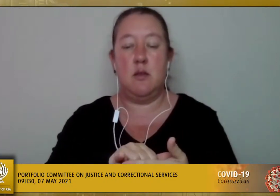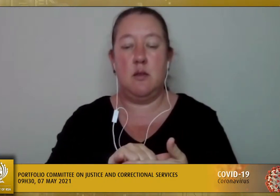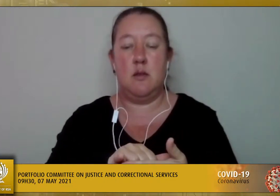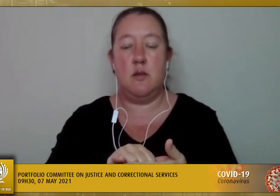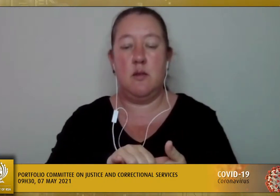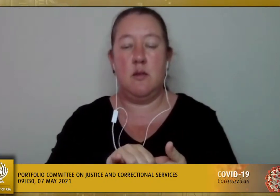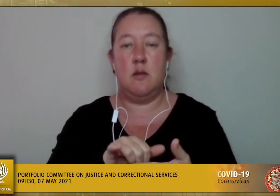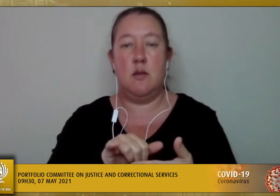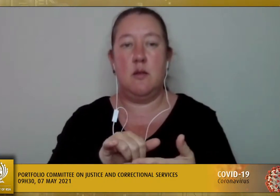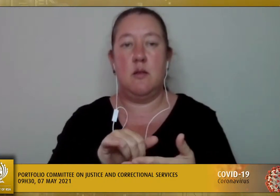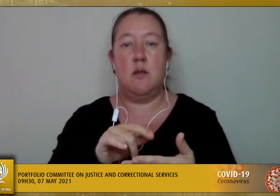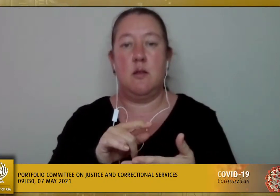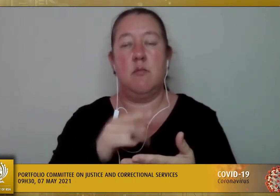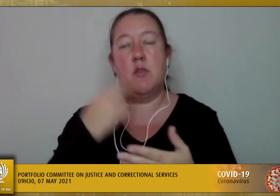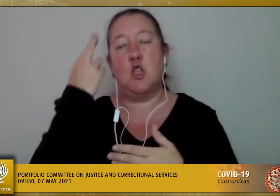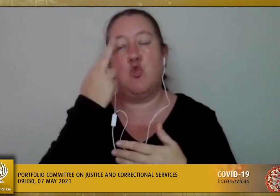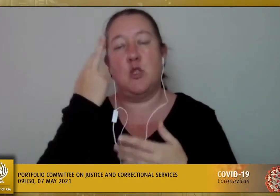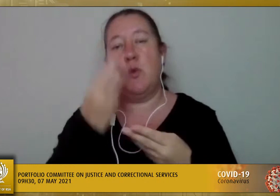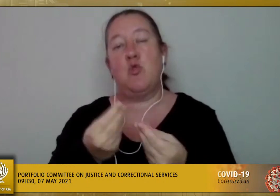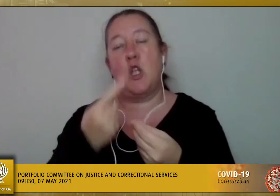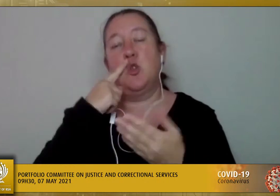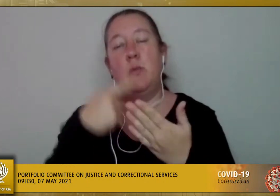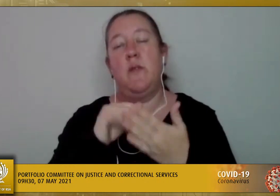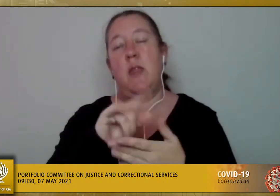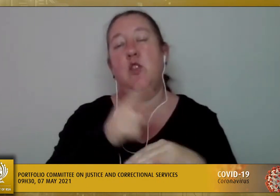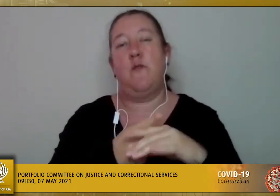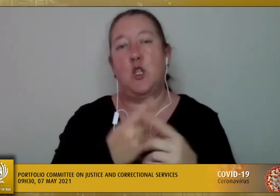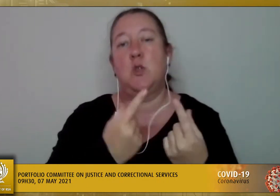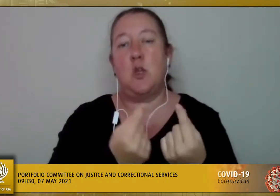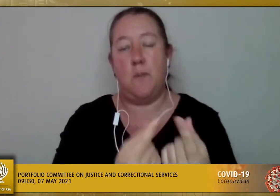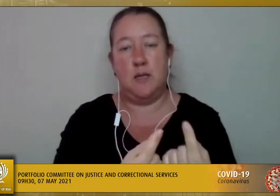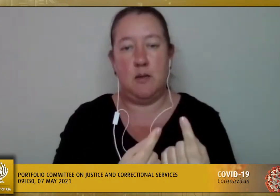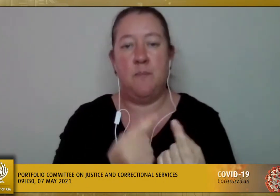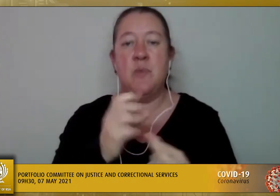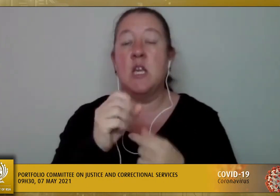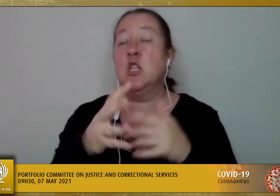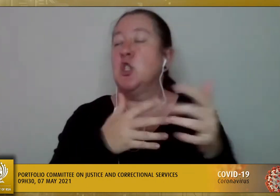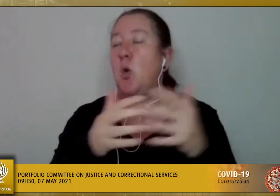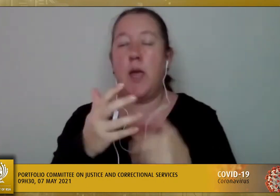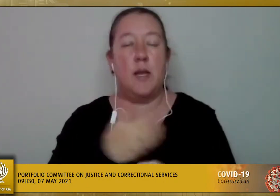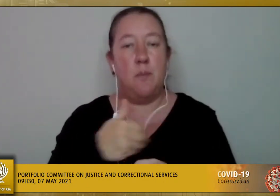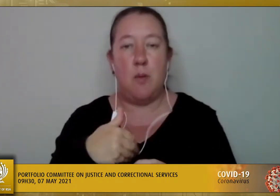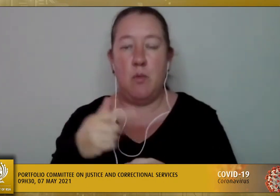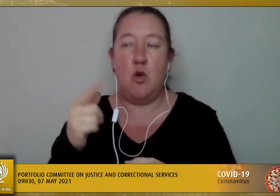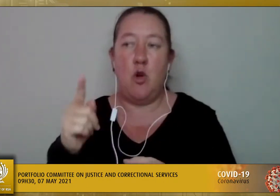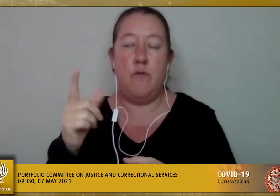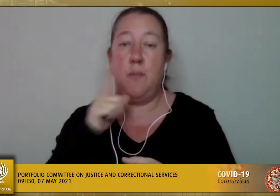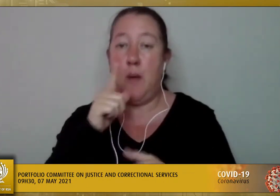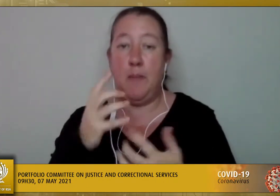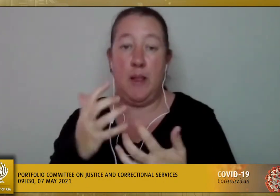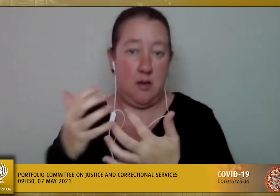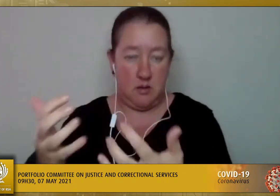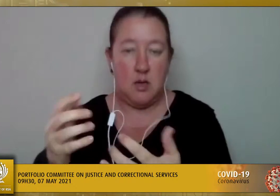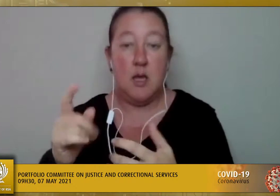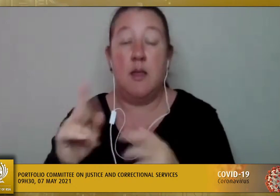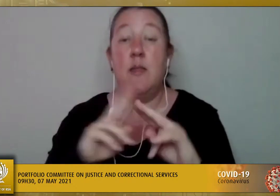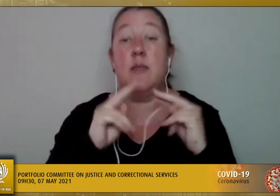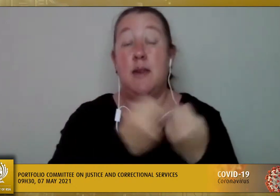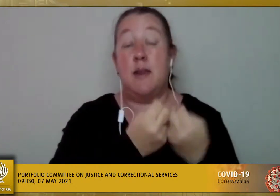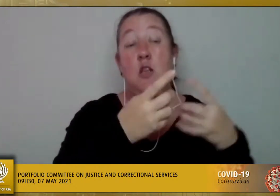believe um that that fence was committed so any member of the public the national director can